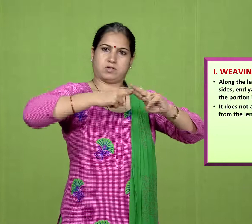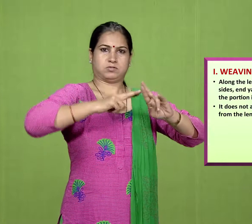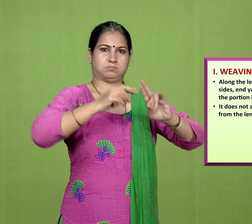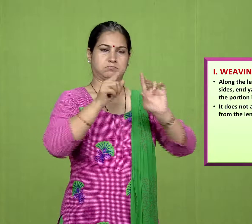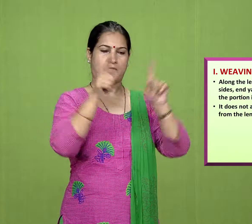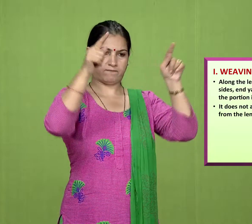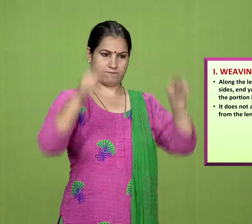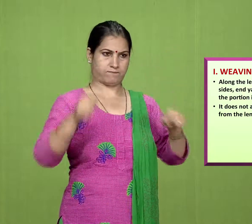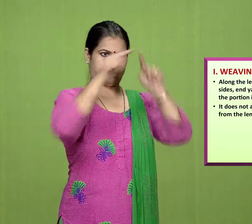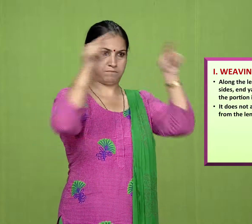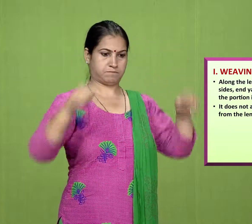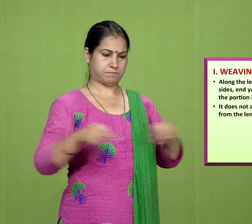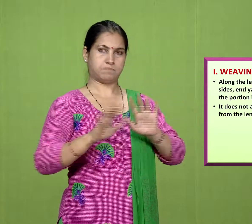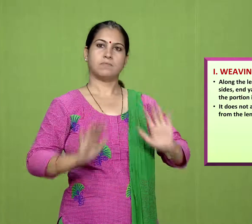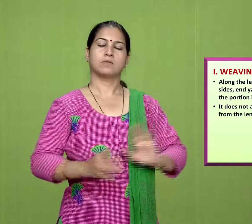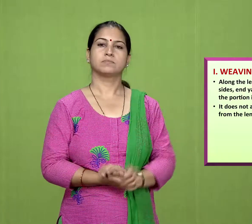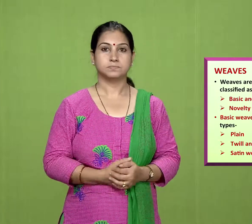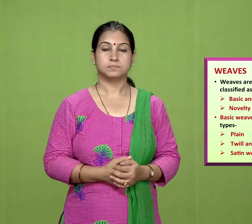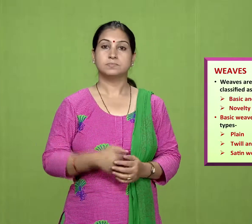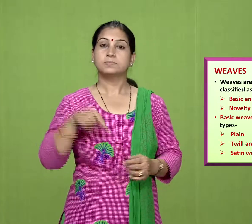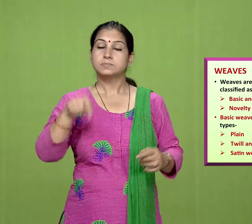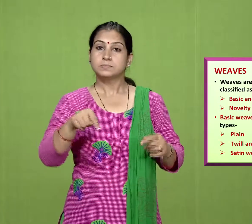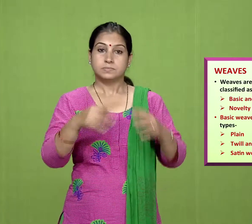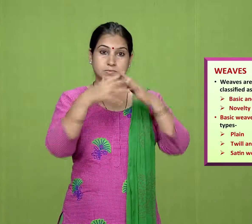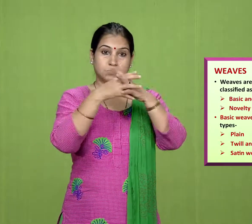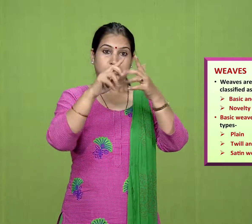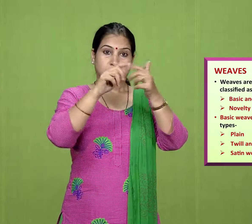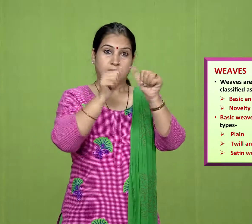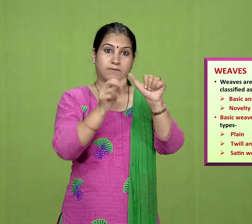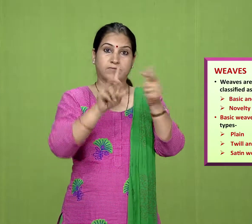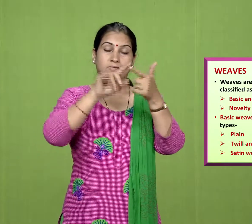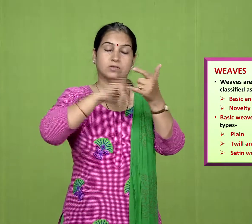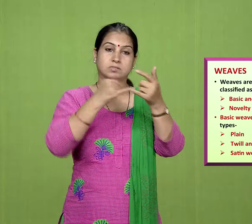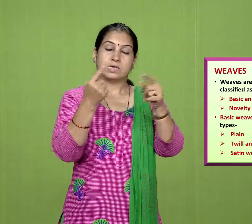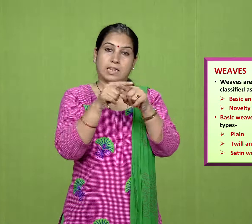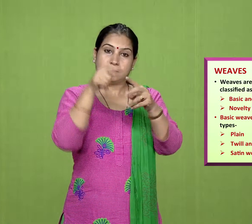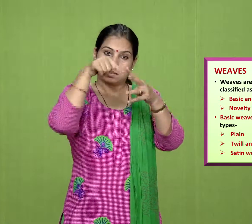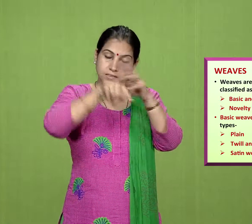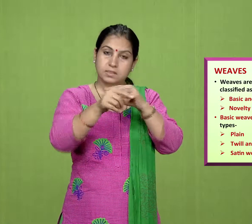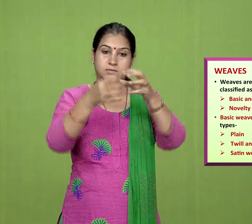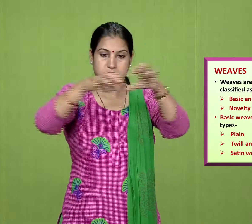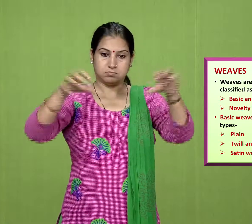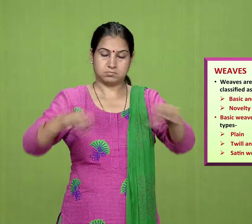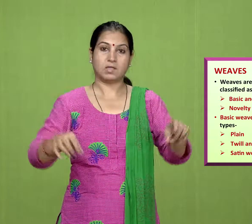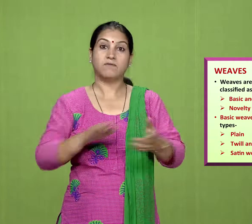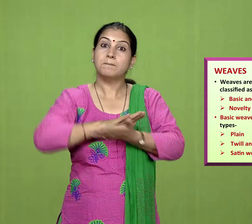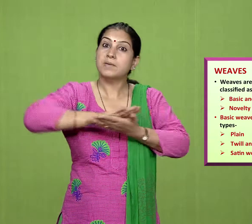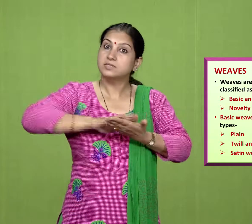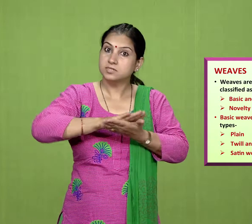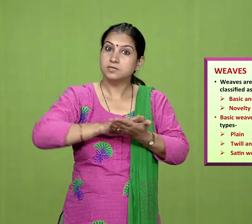edge. Now the weaves can be broadly classified as basic and novelty